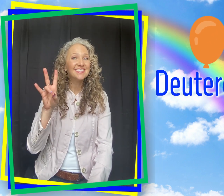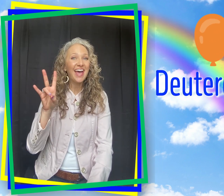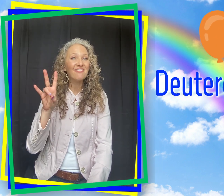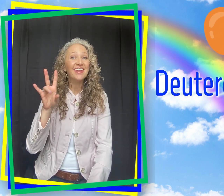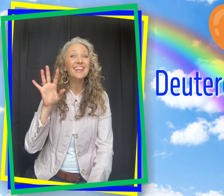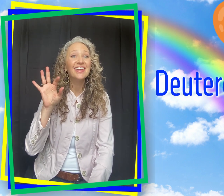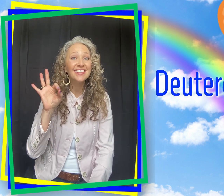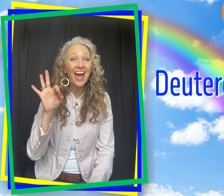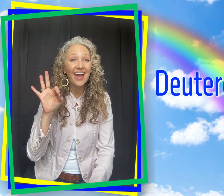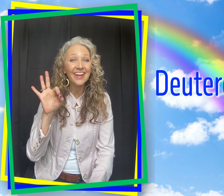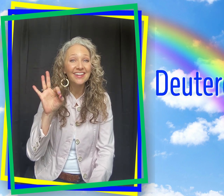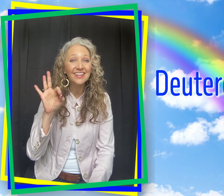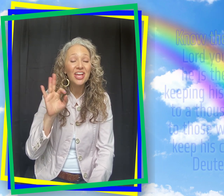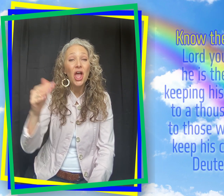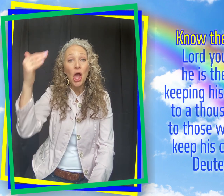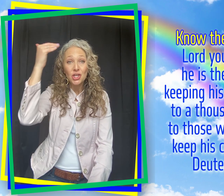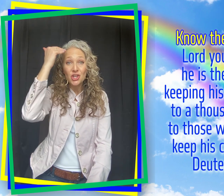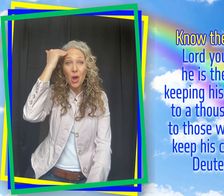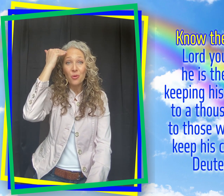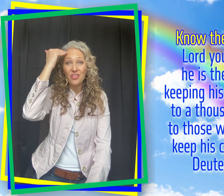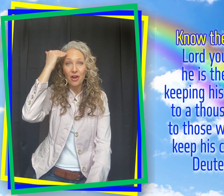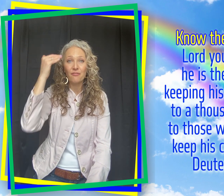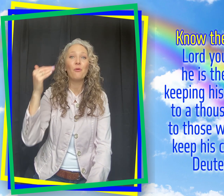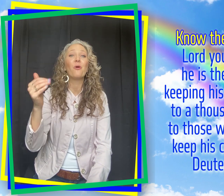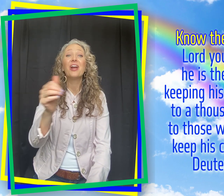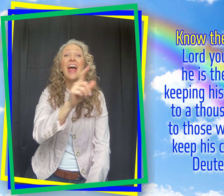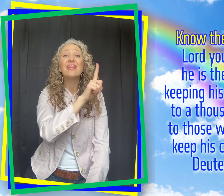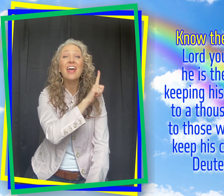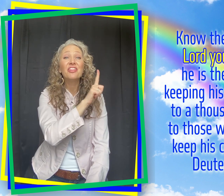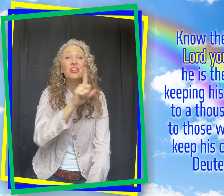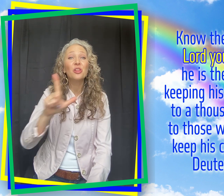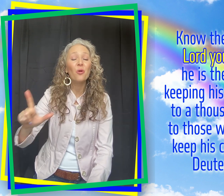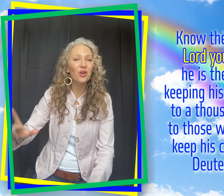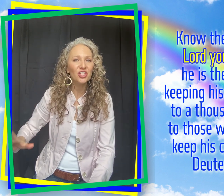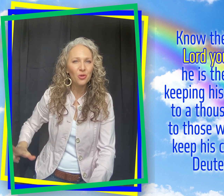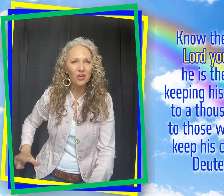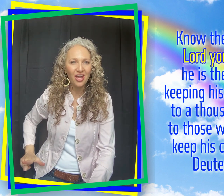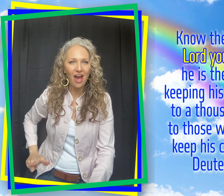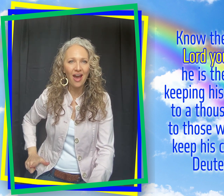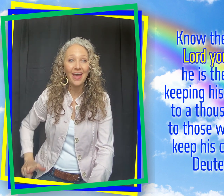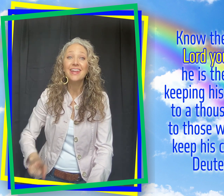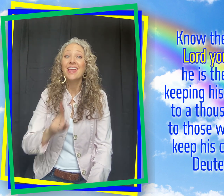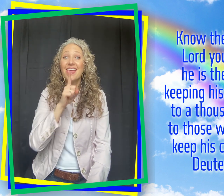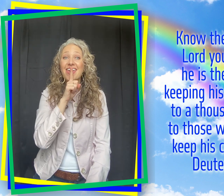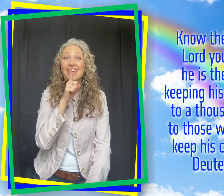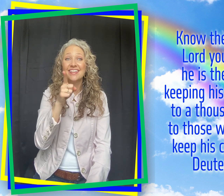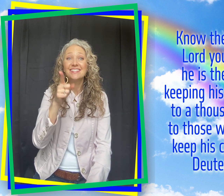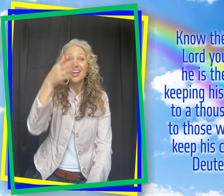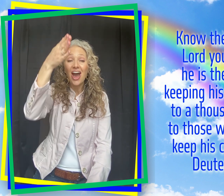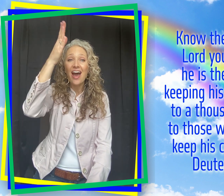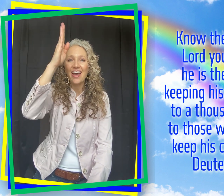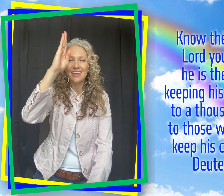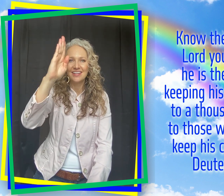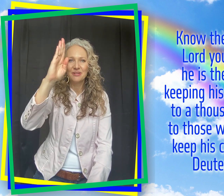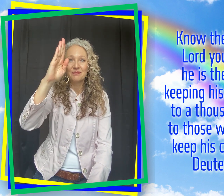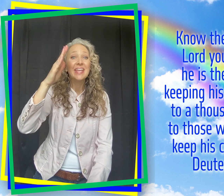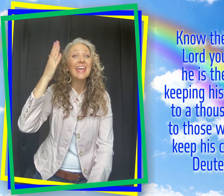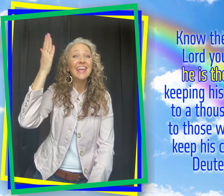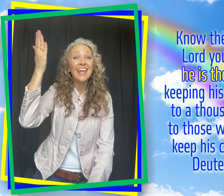Deuteronomy 7, 9. Know, therefore, that the Lord your God is